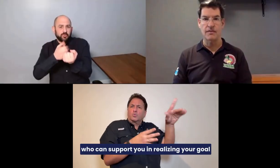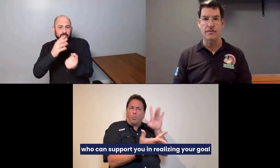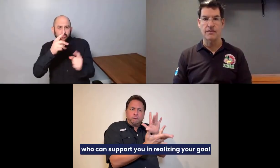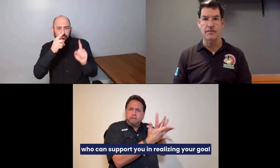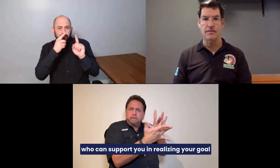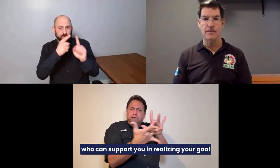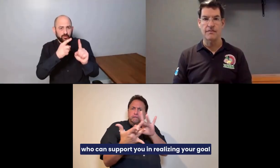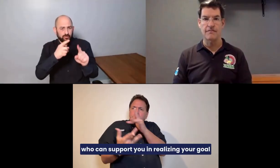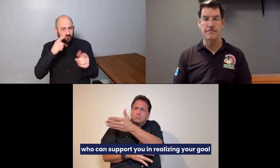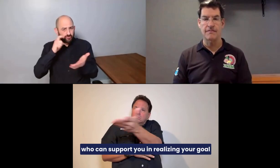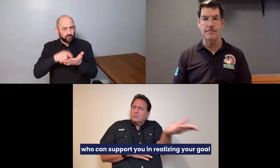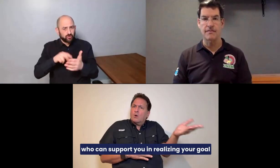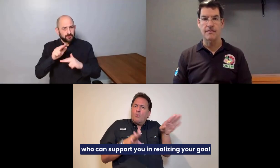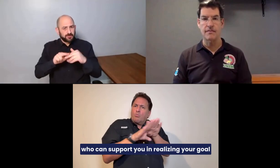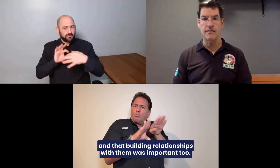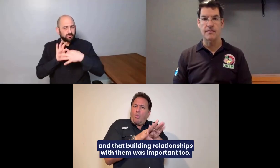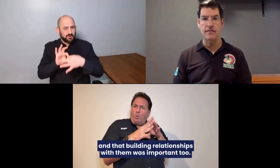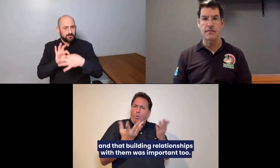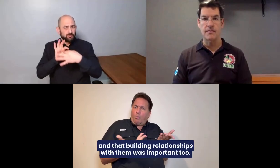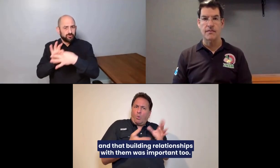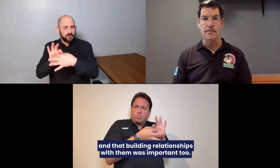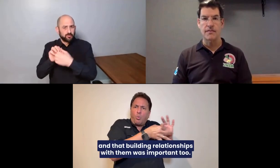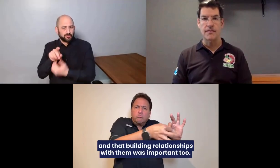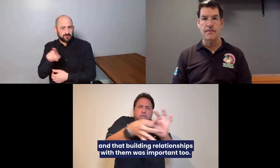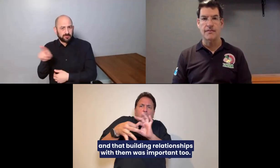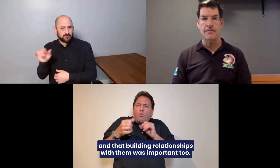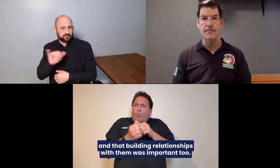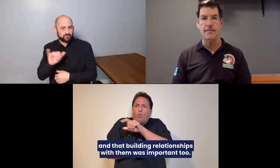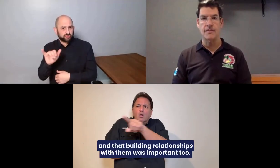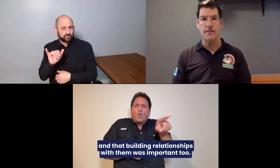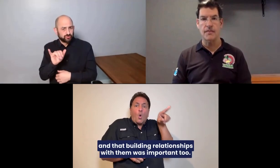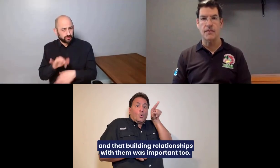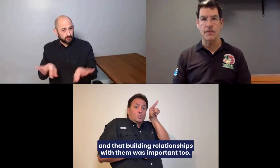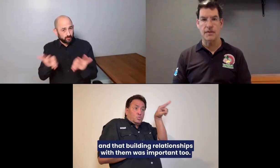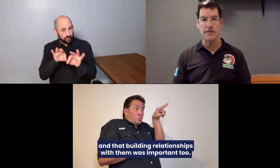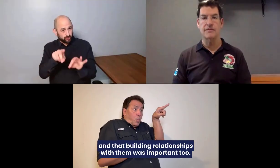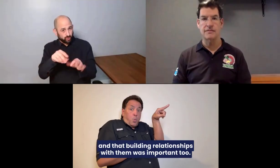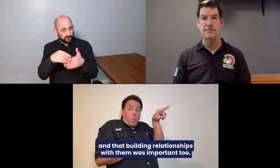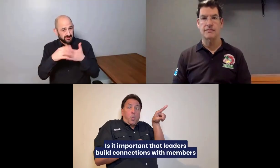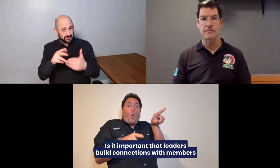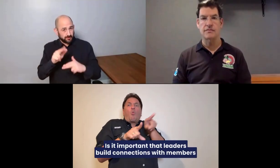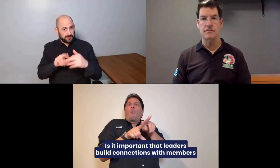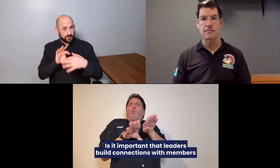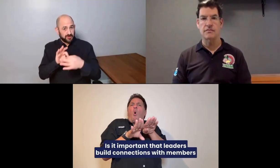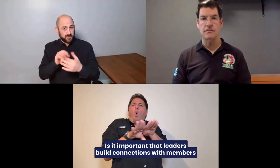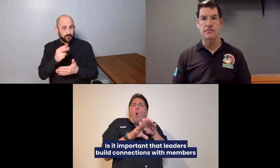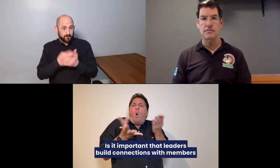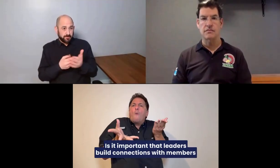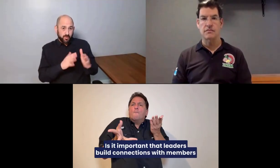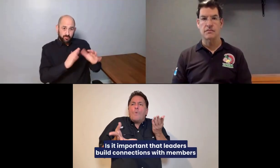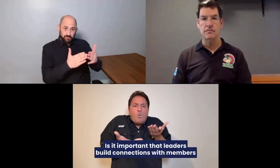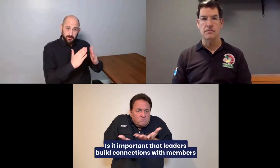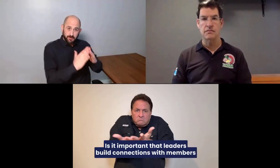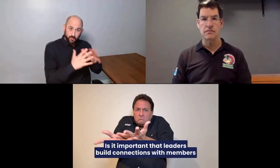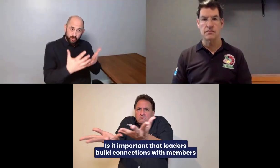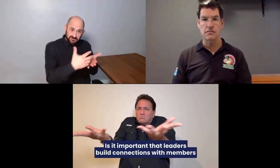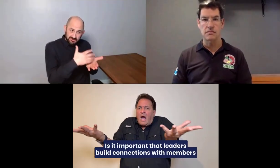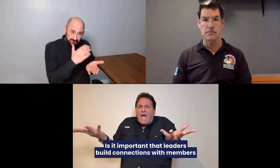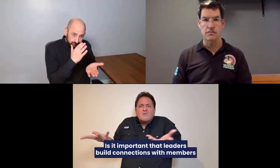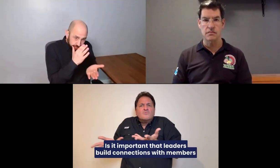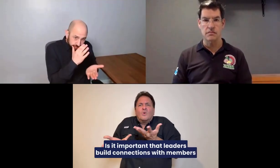can support you in realizing your goal, and that building relationships with them was important too. Is it important that leaders